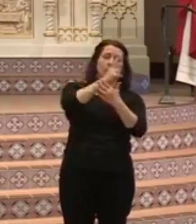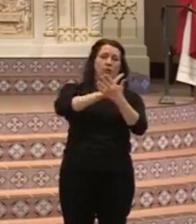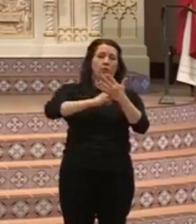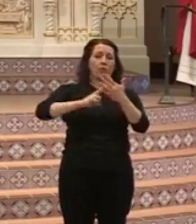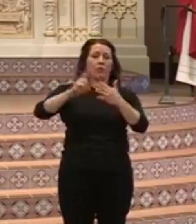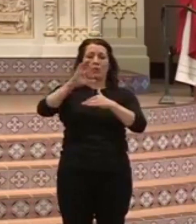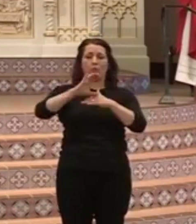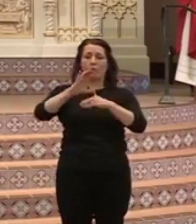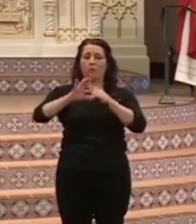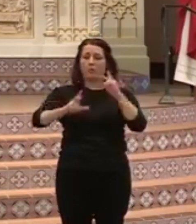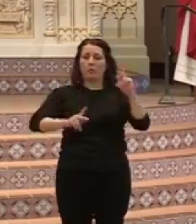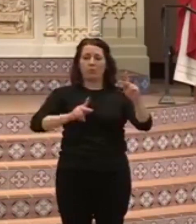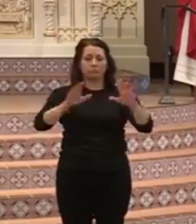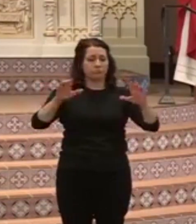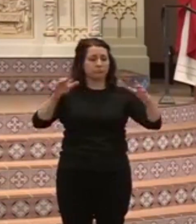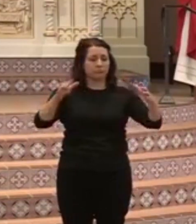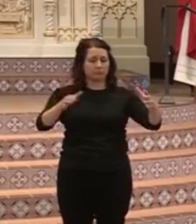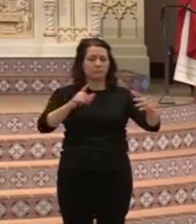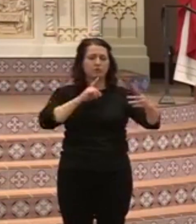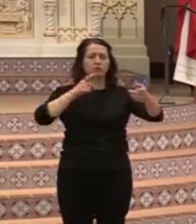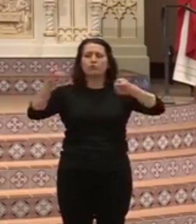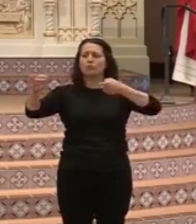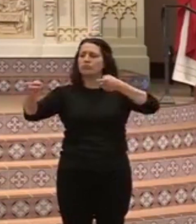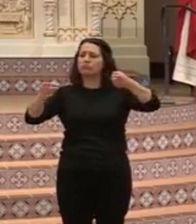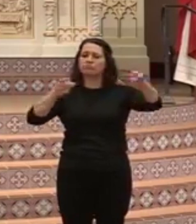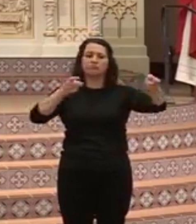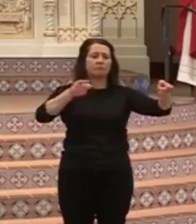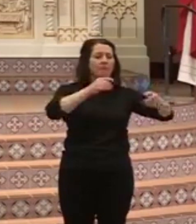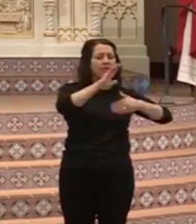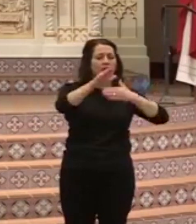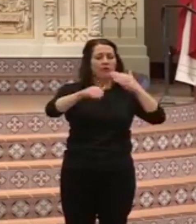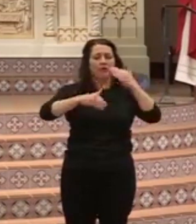to govern the holy people of